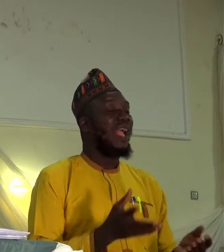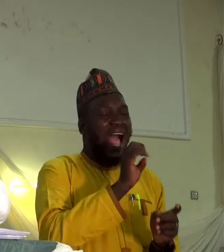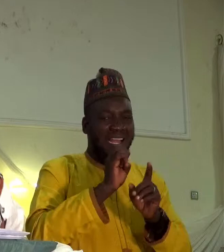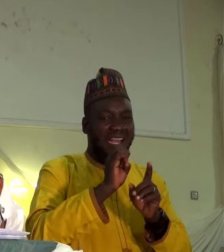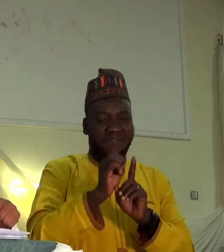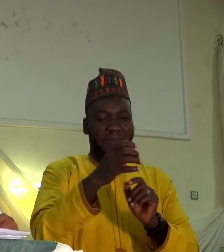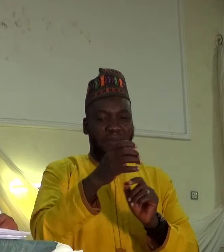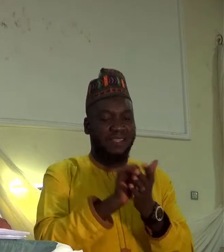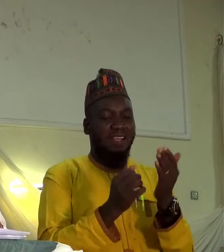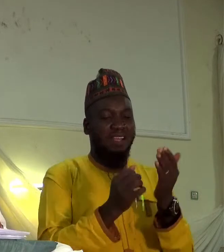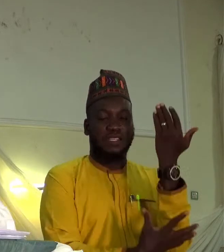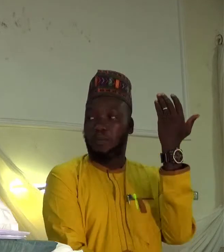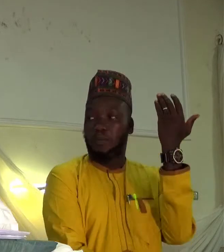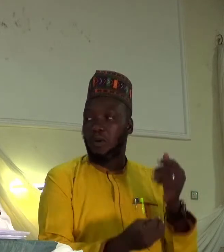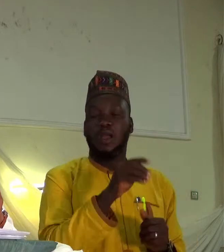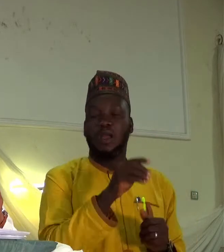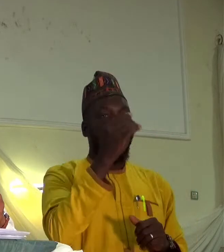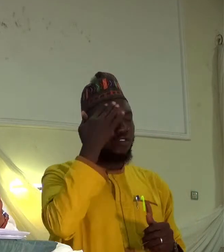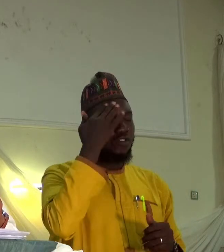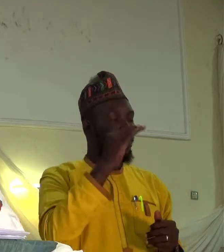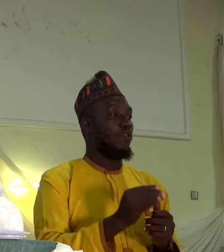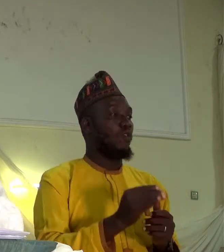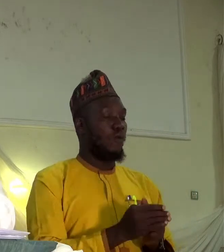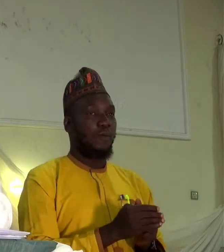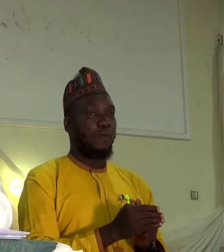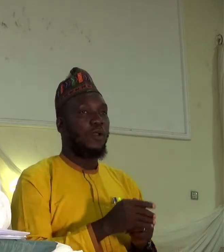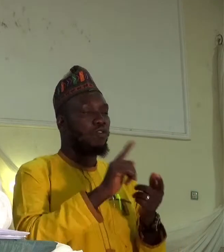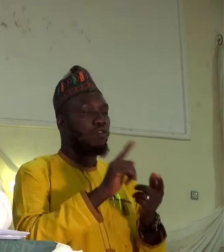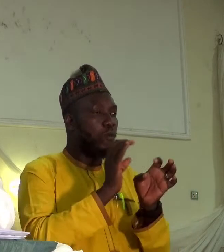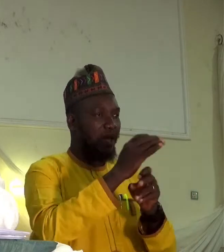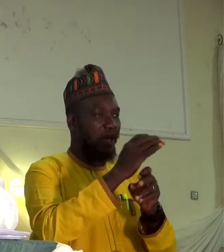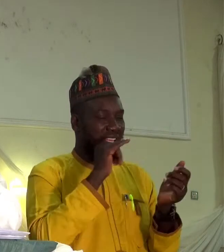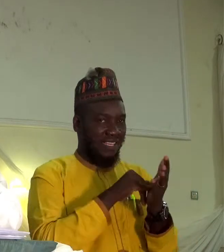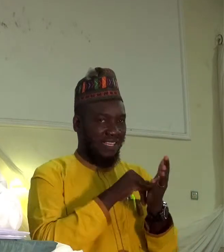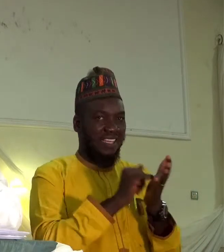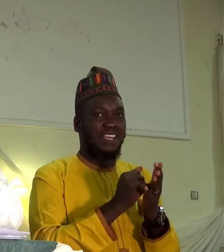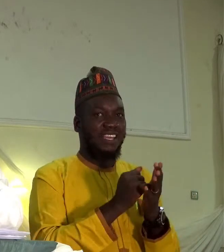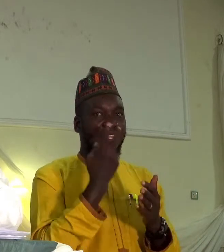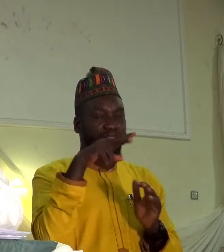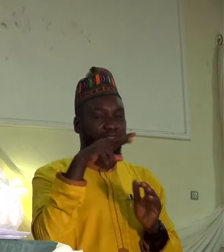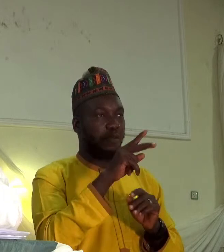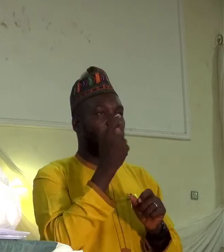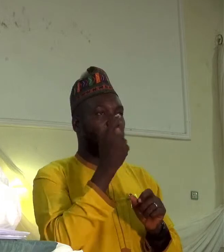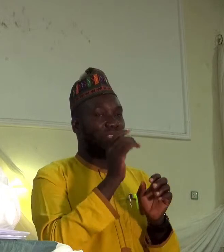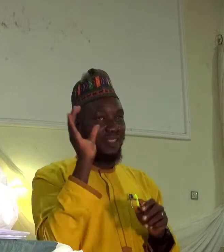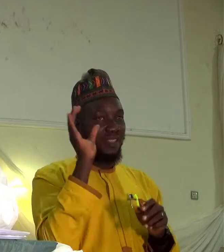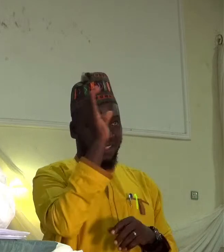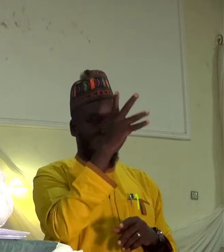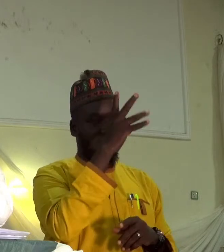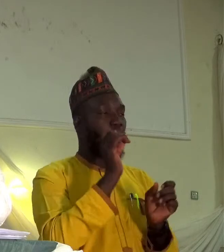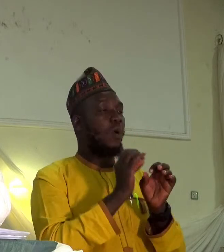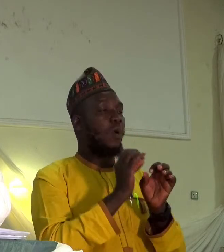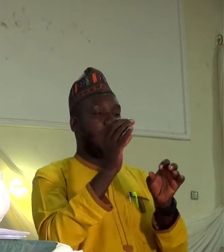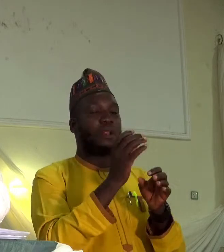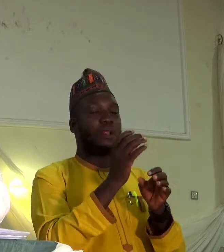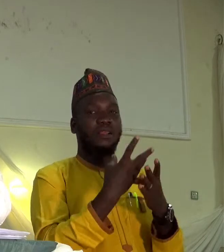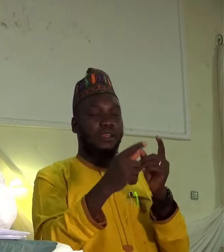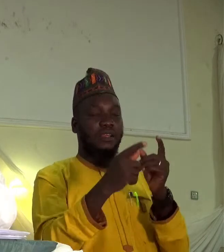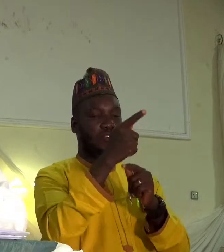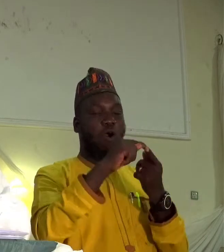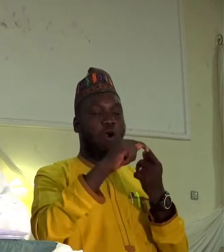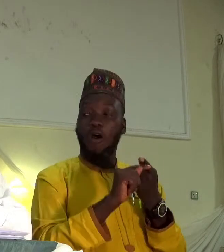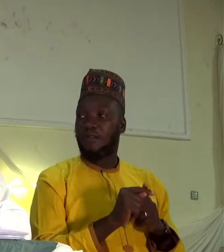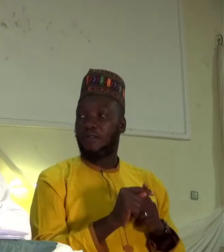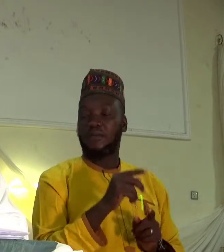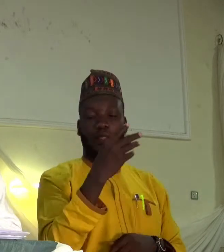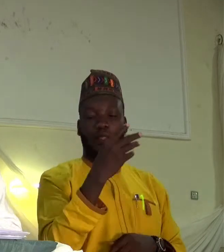Corruption-free. And low in taxation. To make this feasible, the citizens of the country have to suspend a large measure of their freedom in place of a more autocratic